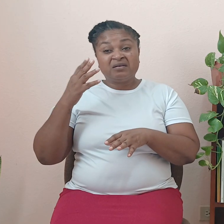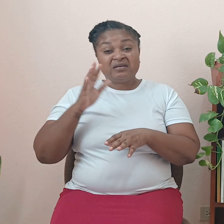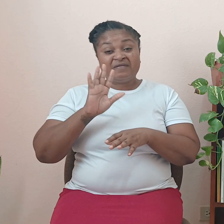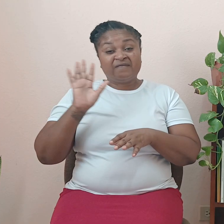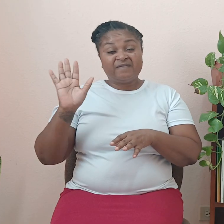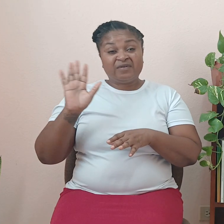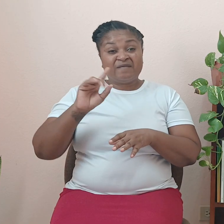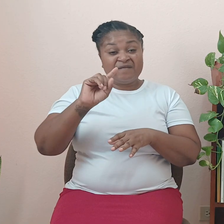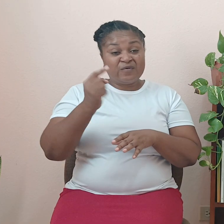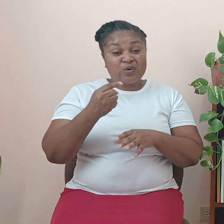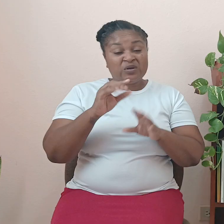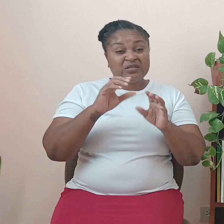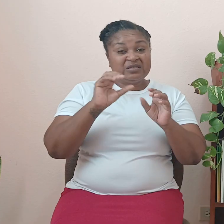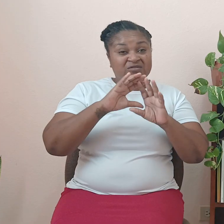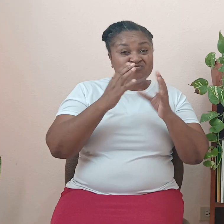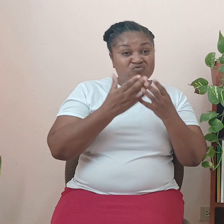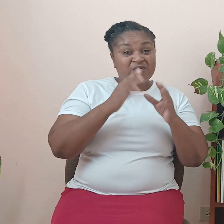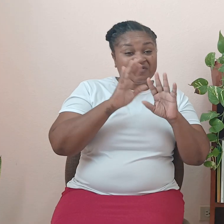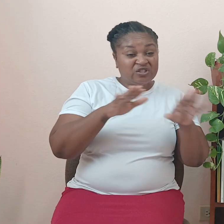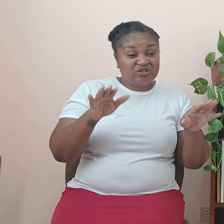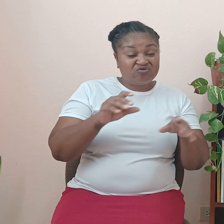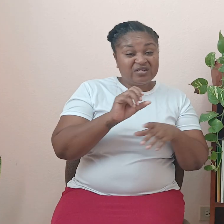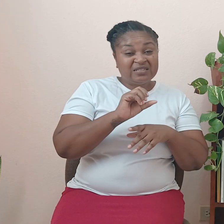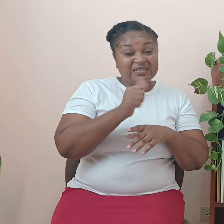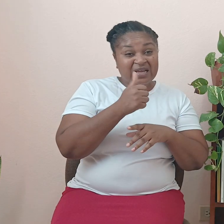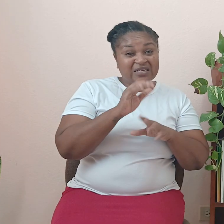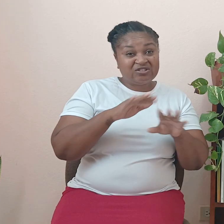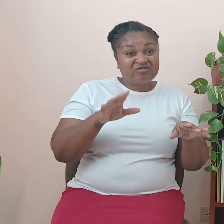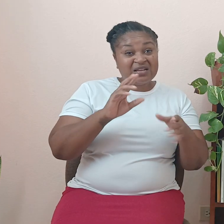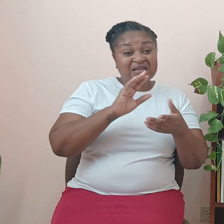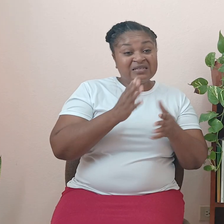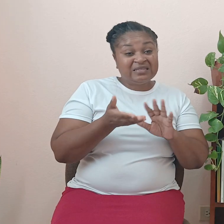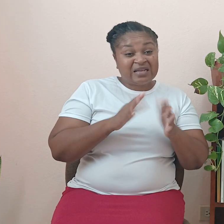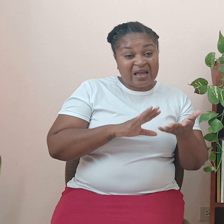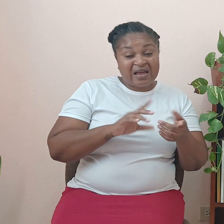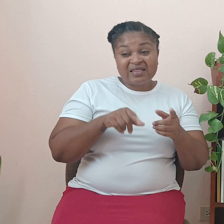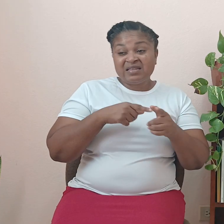children died and then he got another set of 10 children,